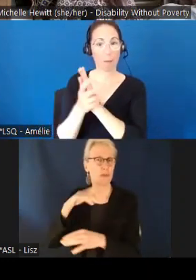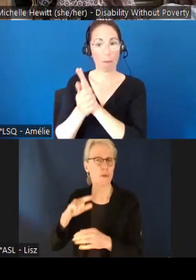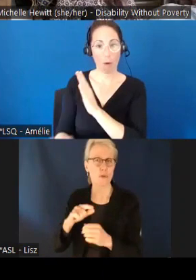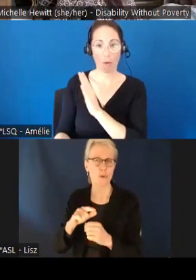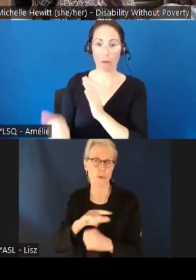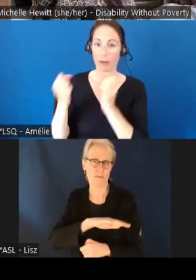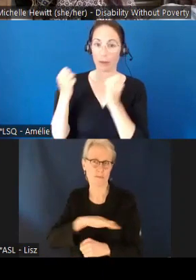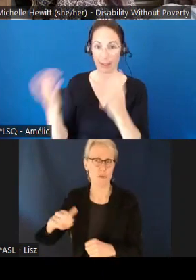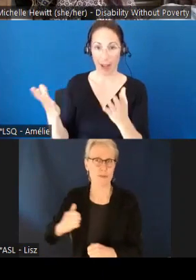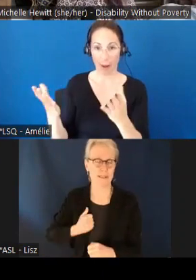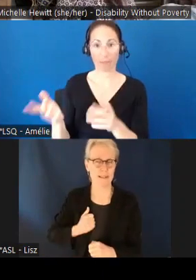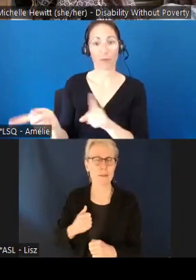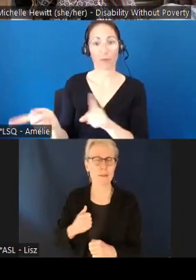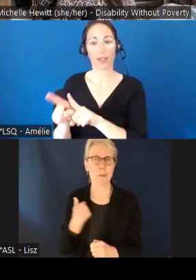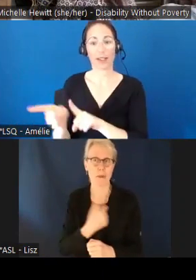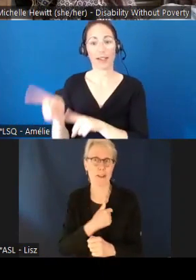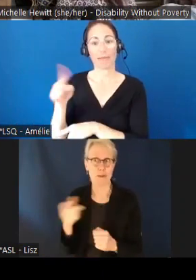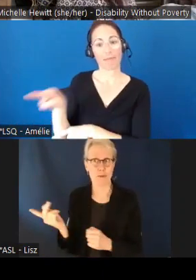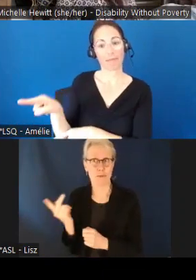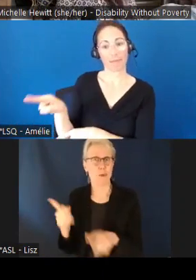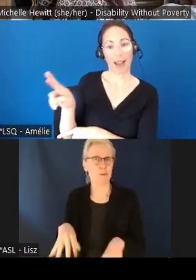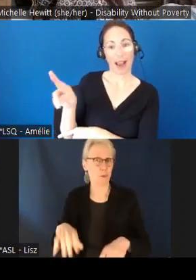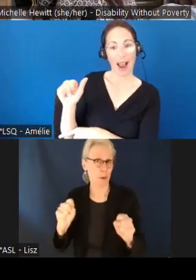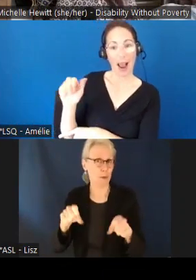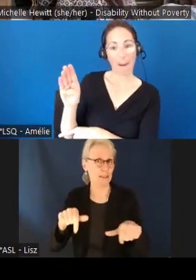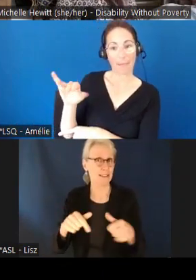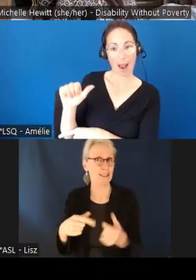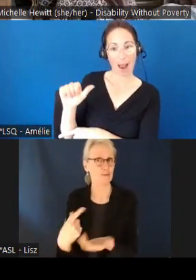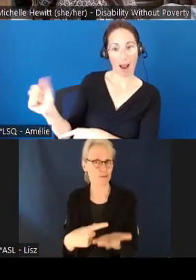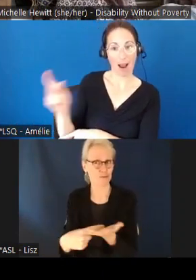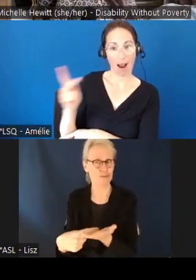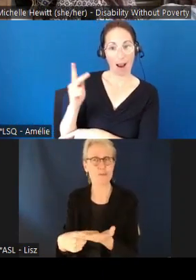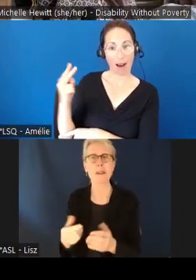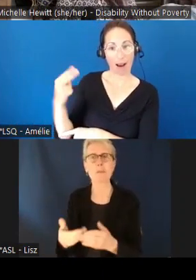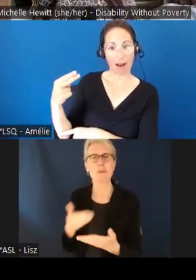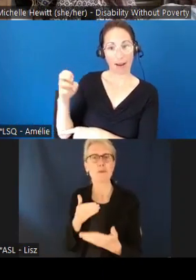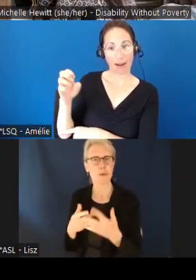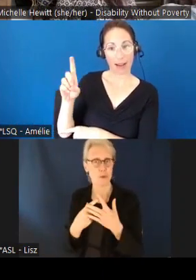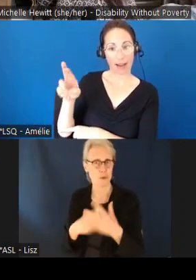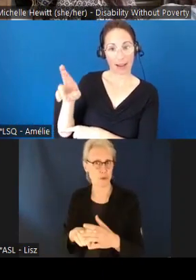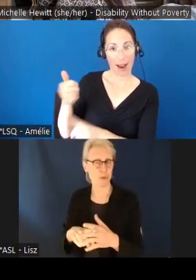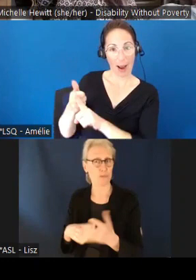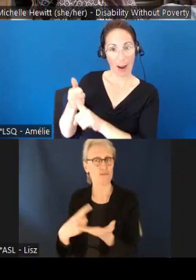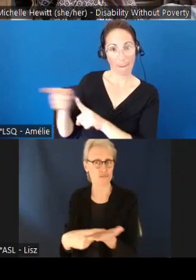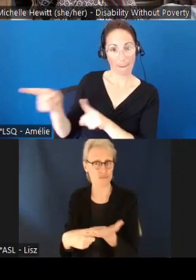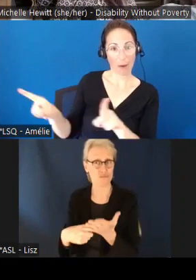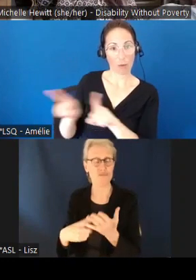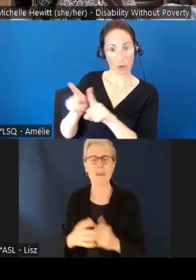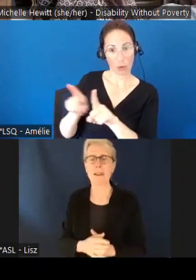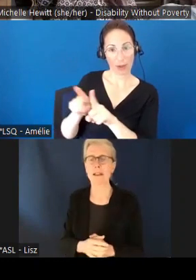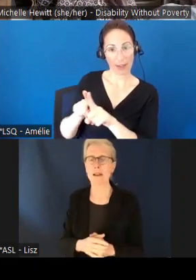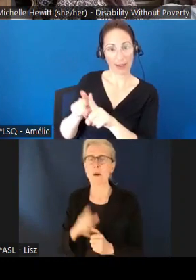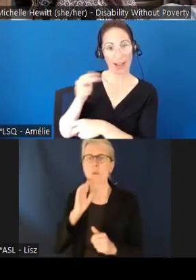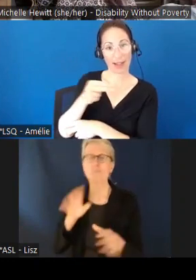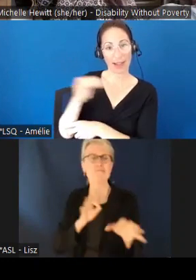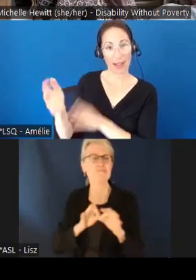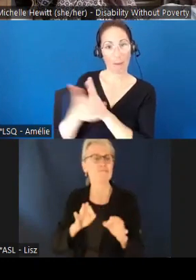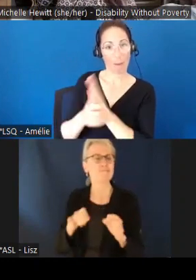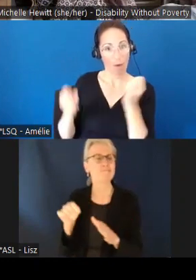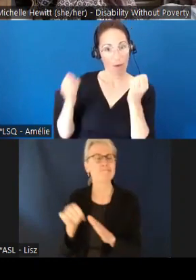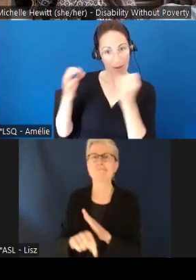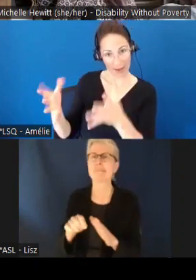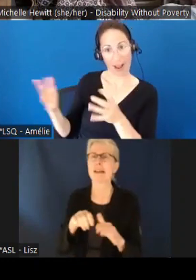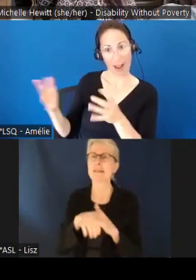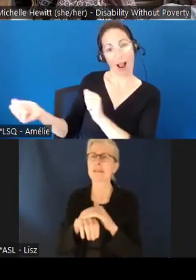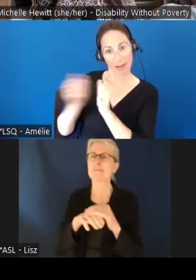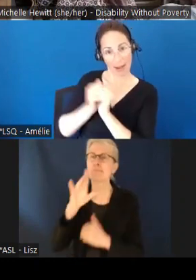your hosts for today's events. Before we begin the webinar, I'm going to go over our accessibility